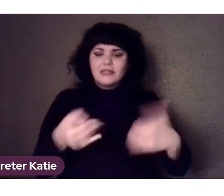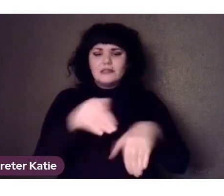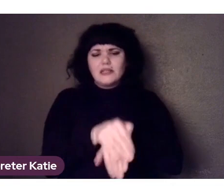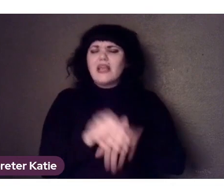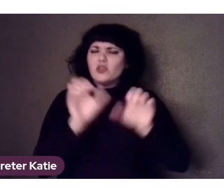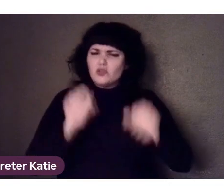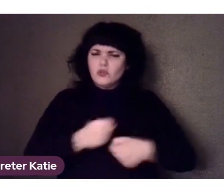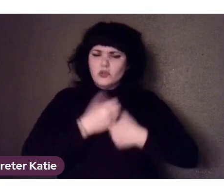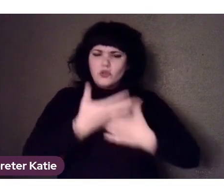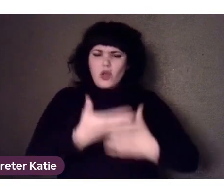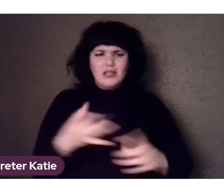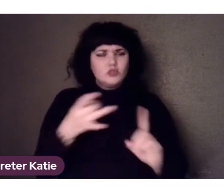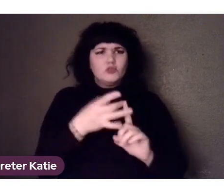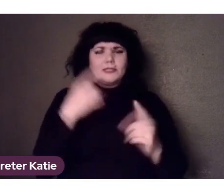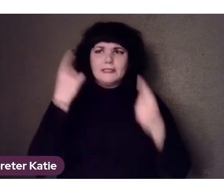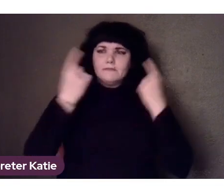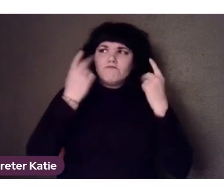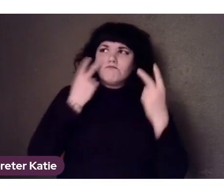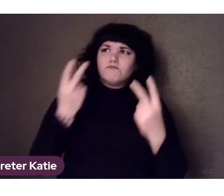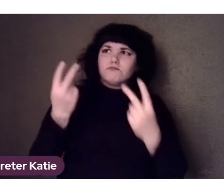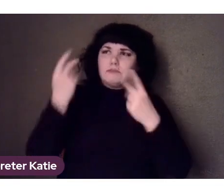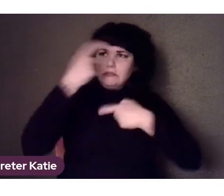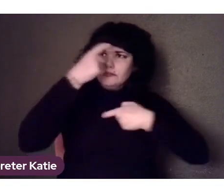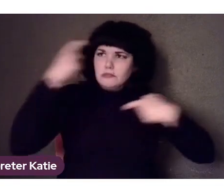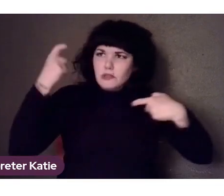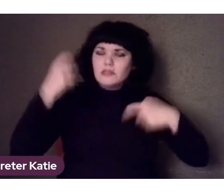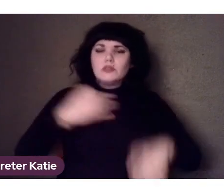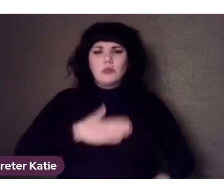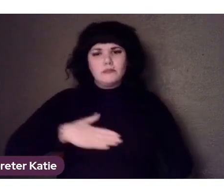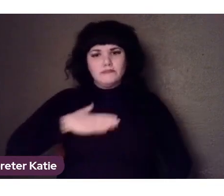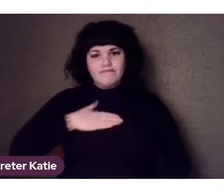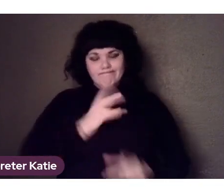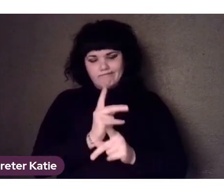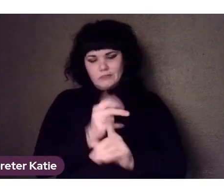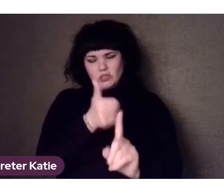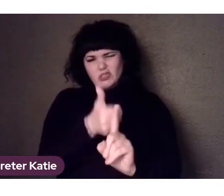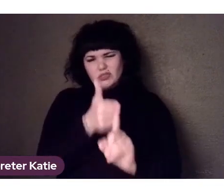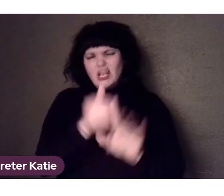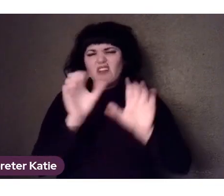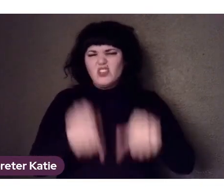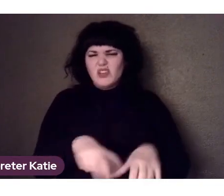and remember that you are loved for stepping away when you need to. Tonight's live will be